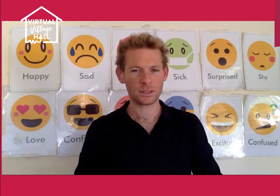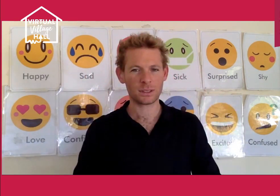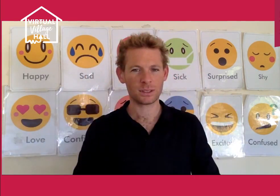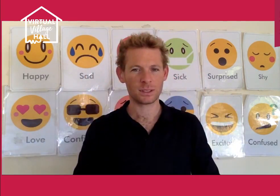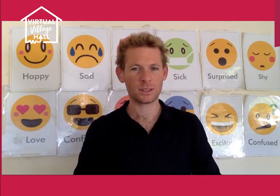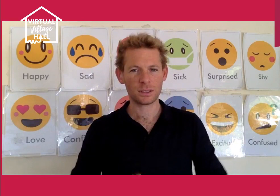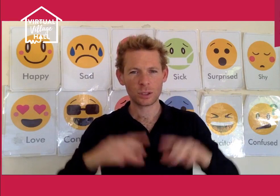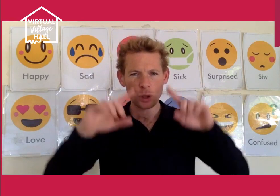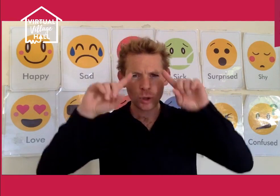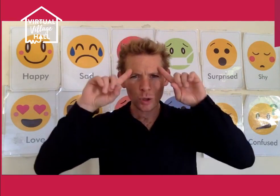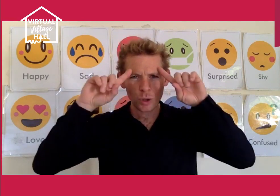confused.